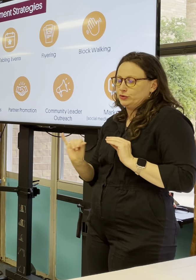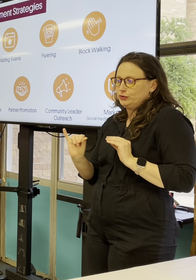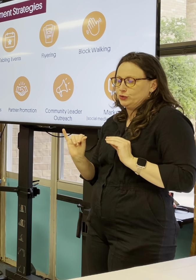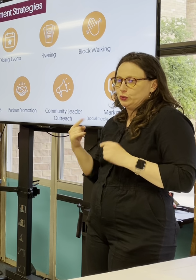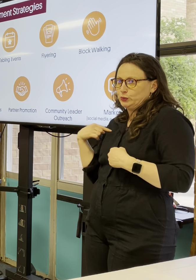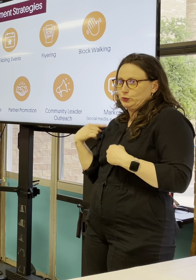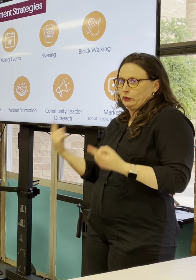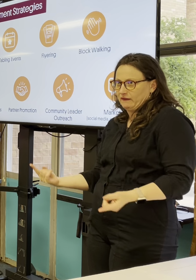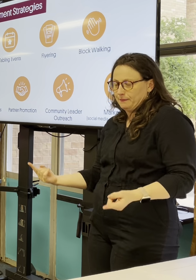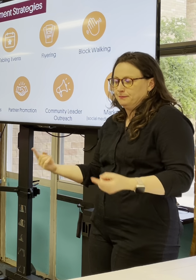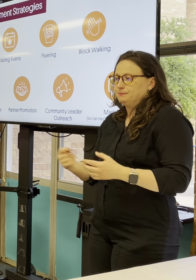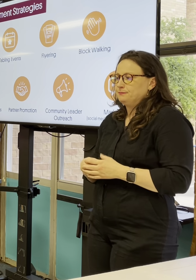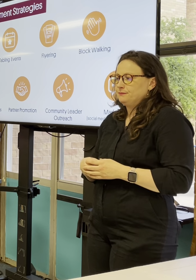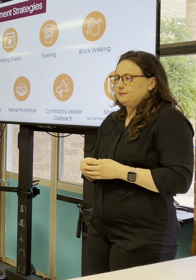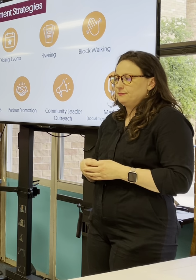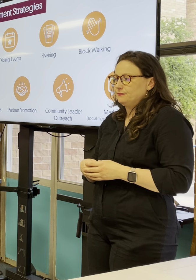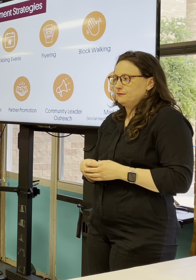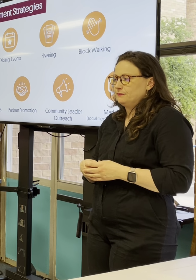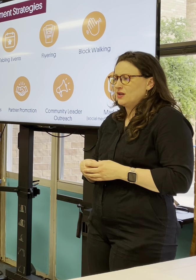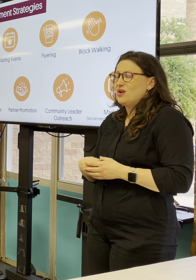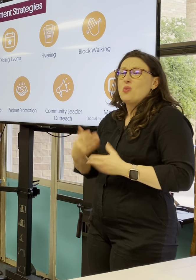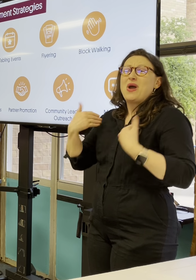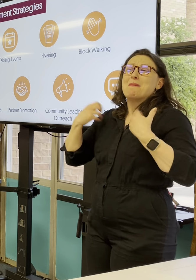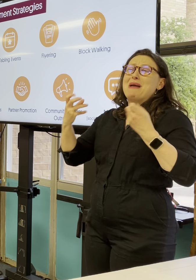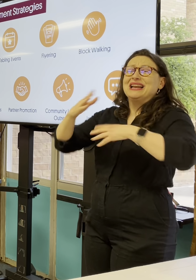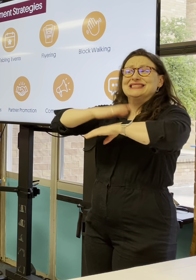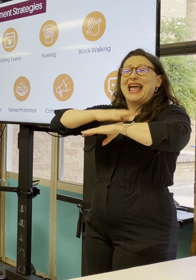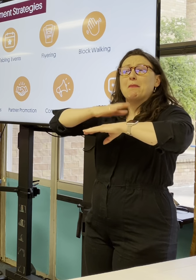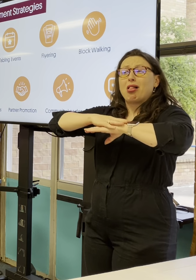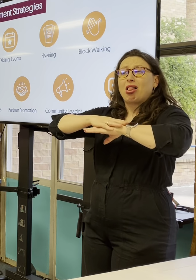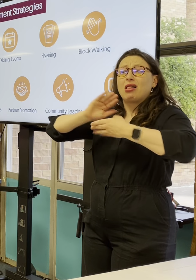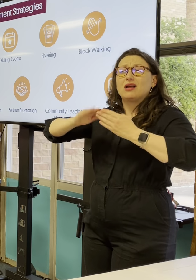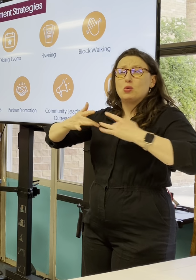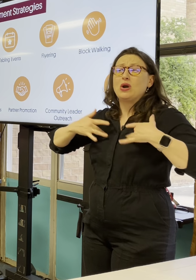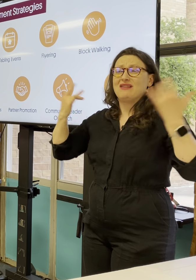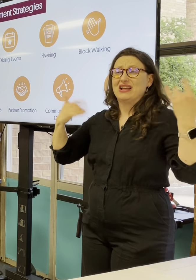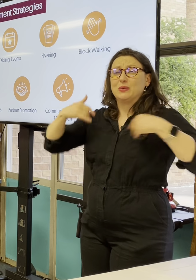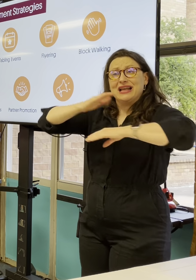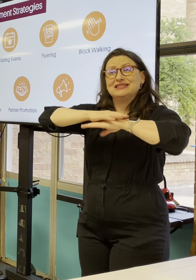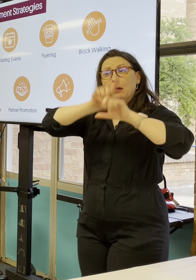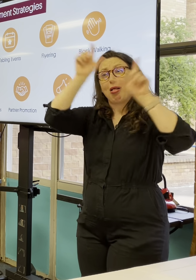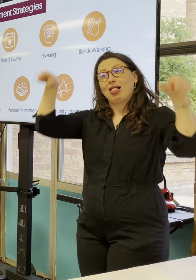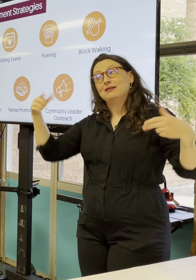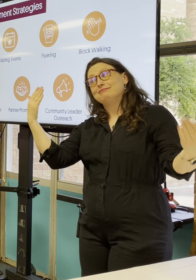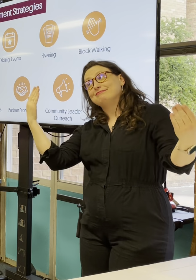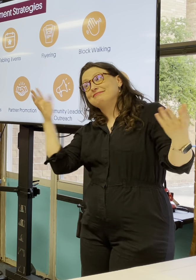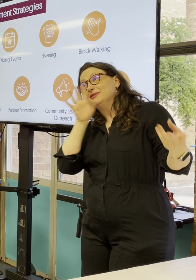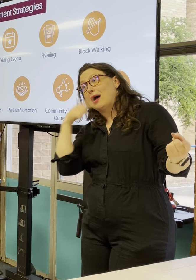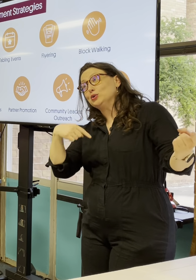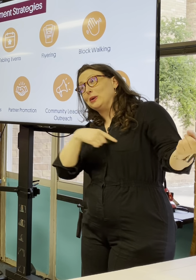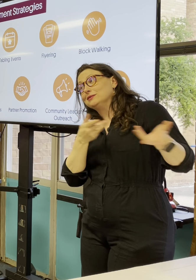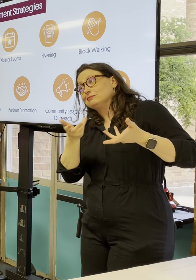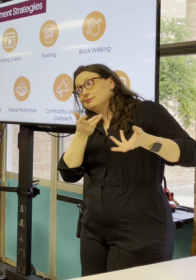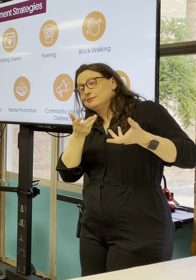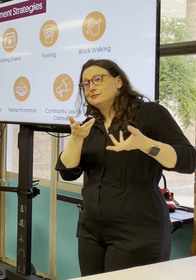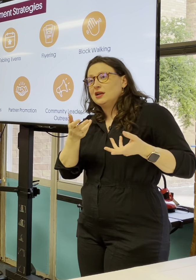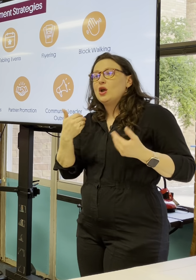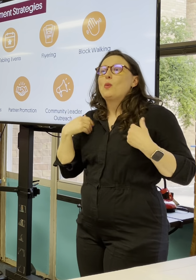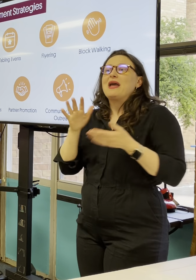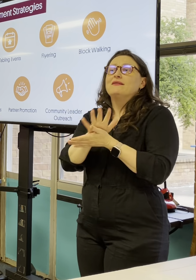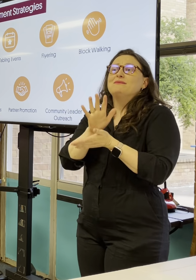point. But we tabled at many events, many community events, particularly in this area. We spent time